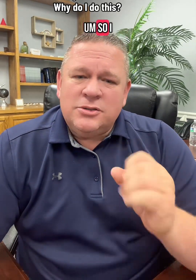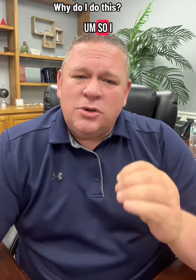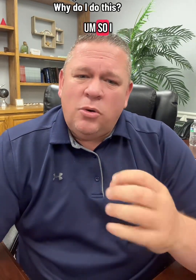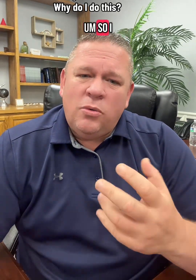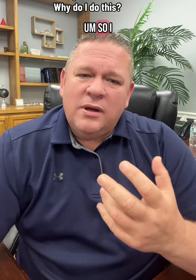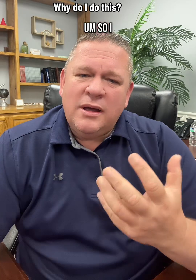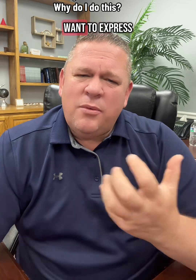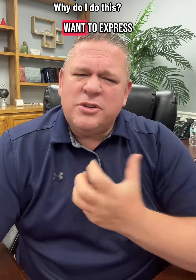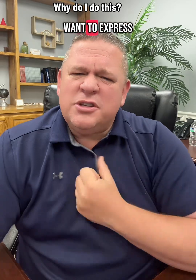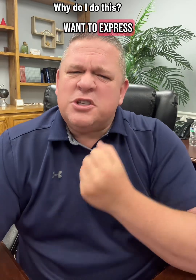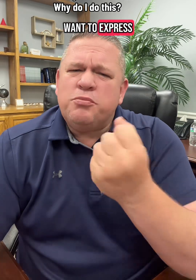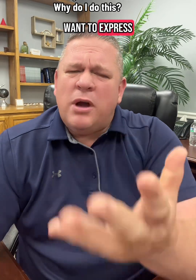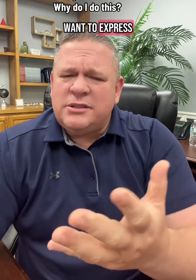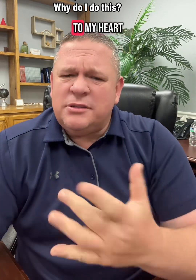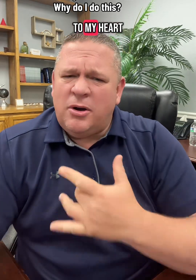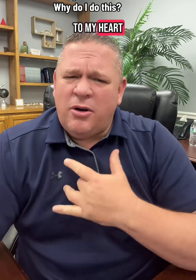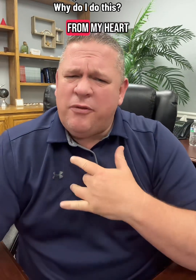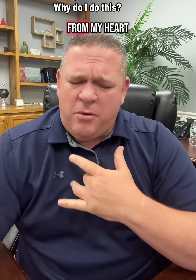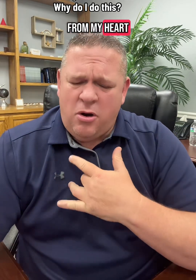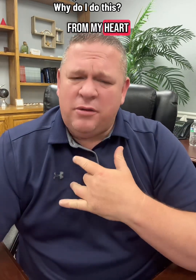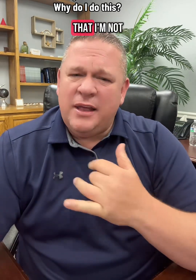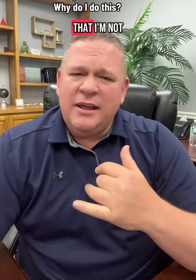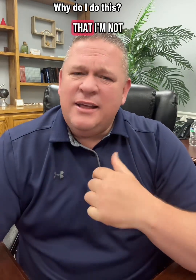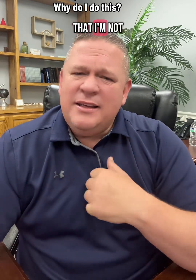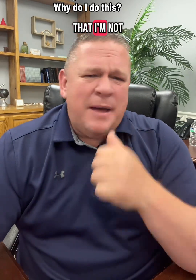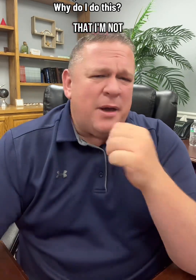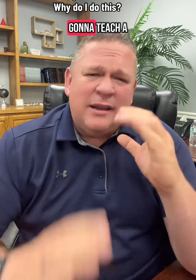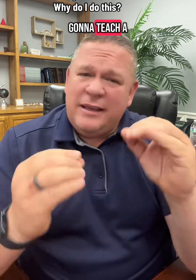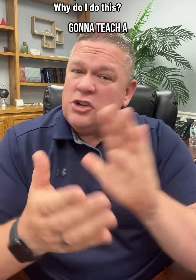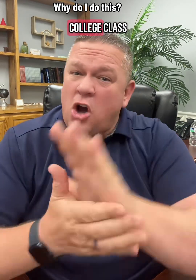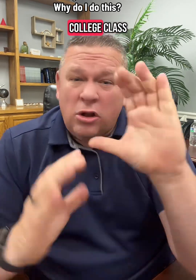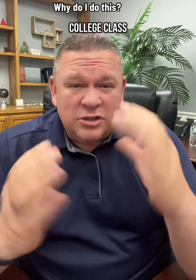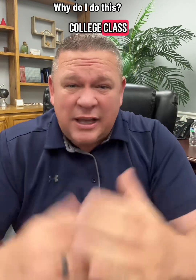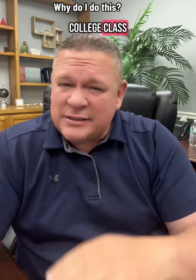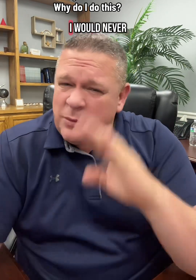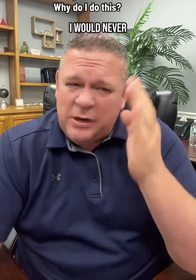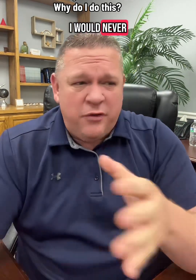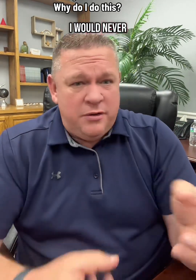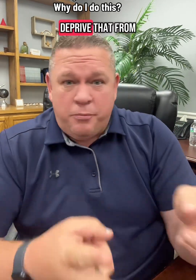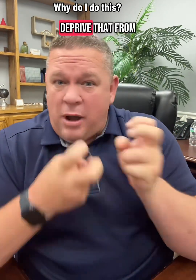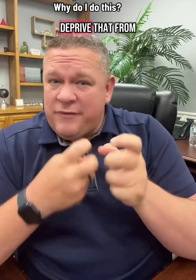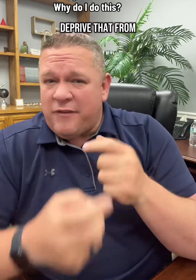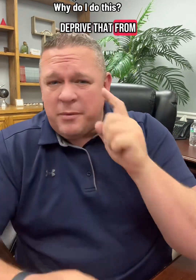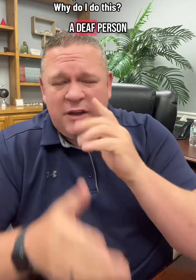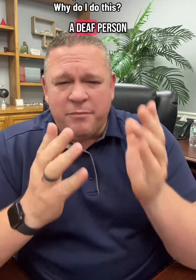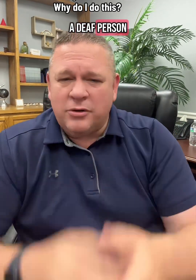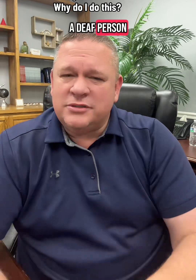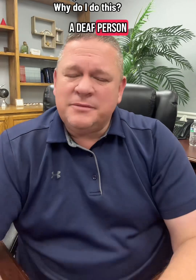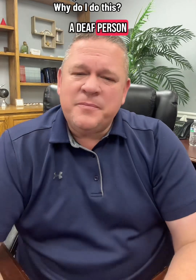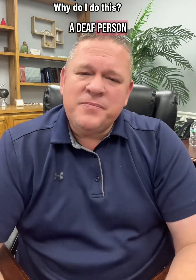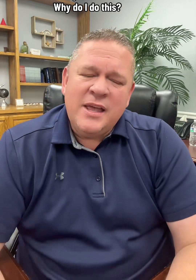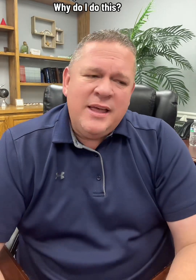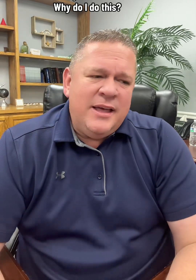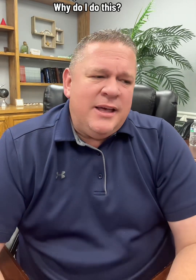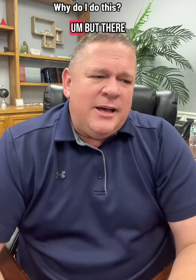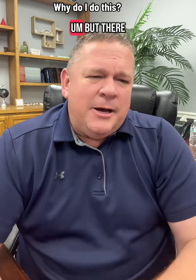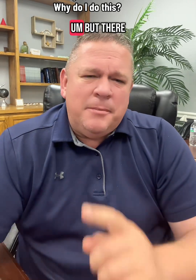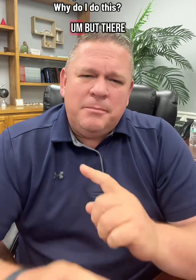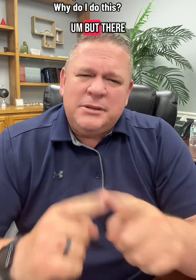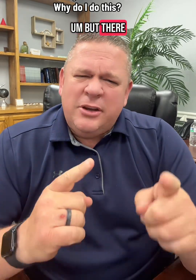So I want to just express to from my heart that I'm not going to teach a college class. I would never deprive that from a deaf person. But there is